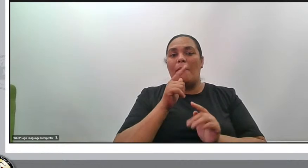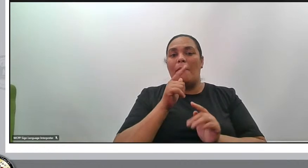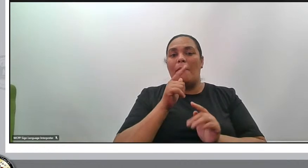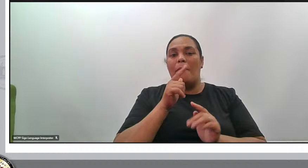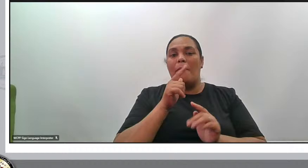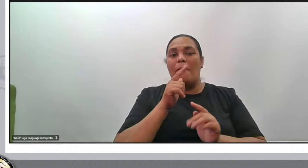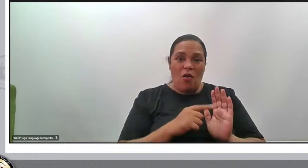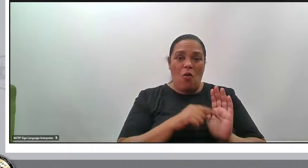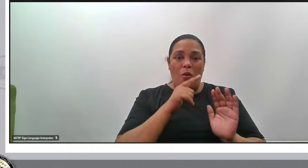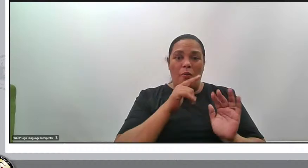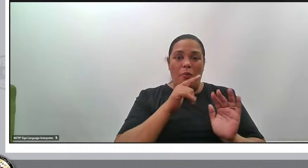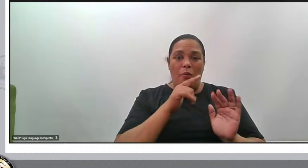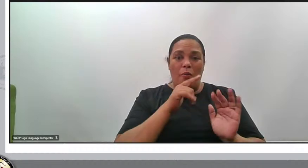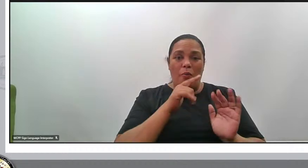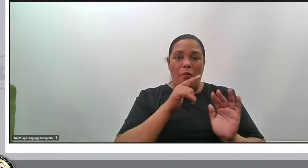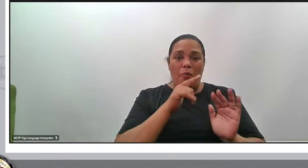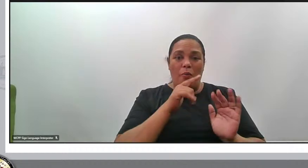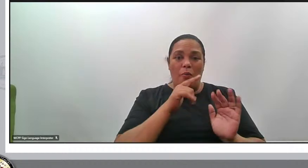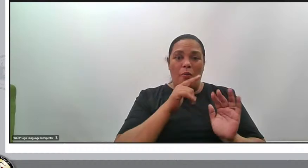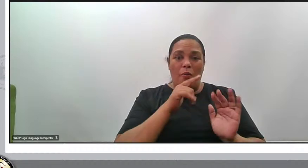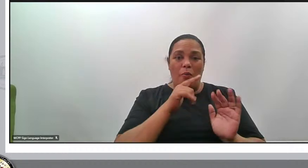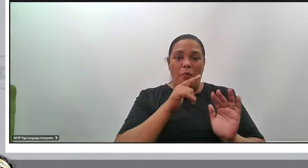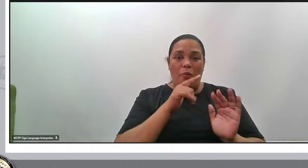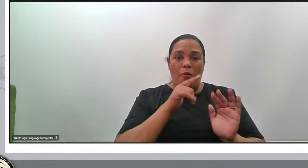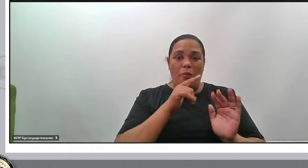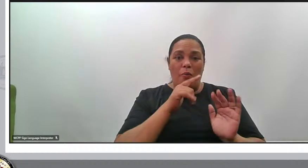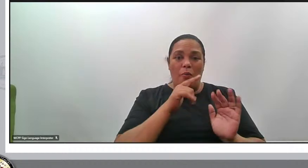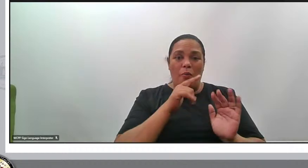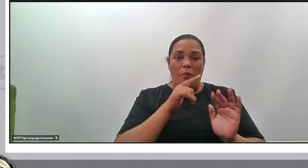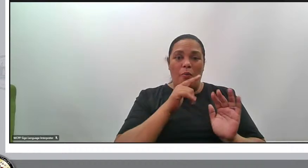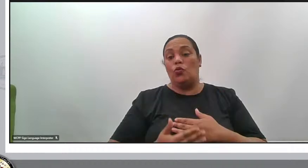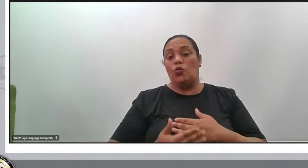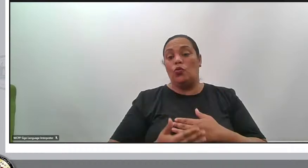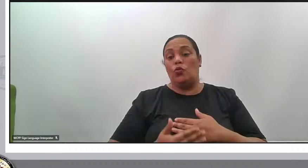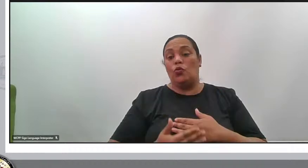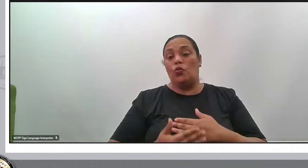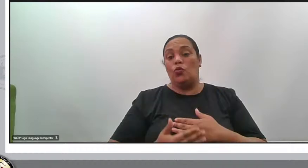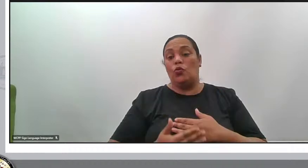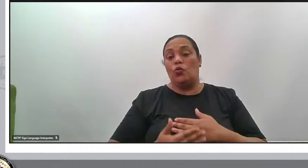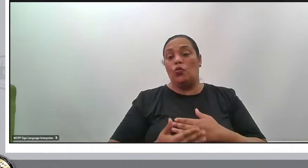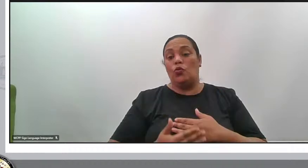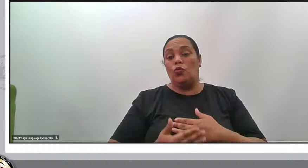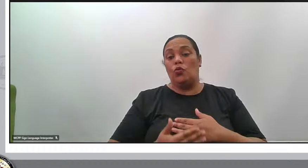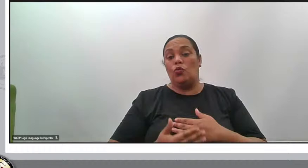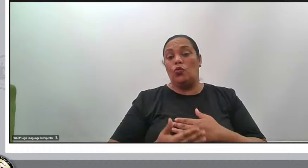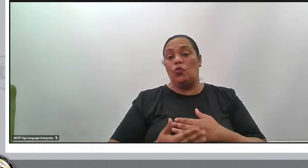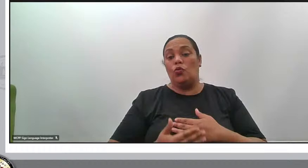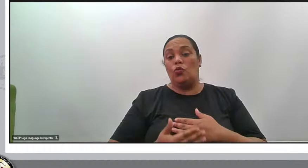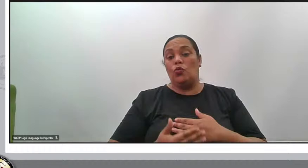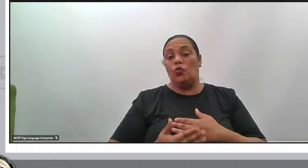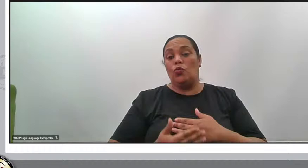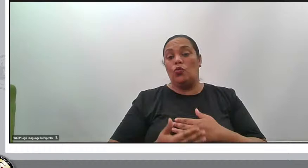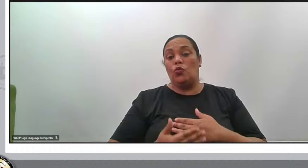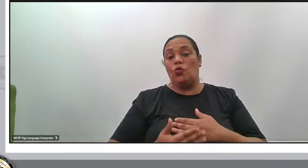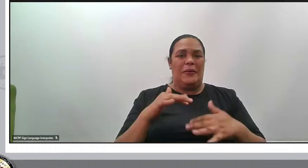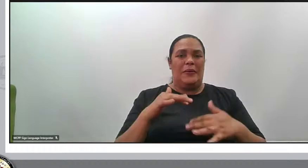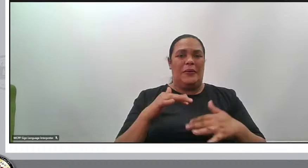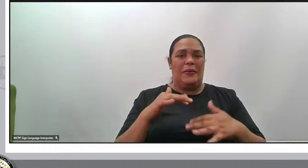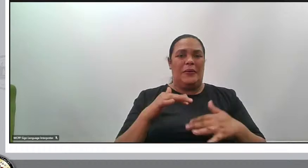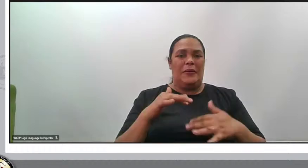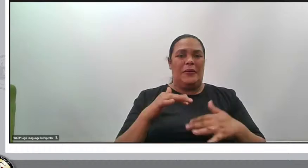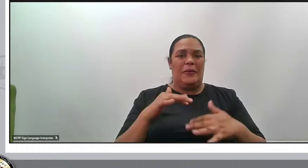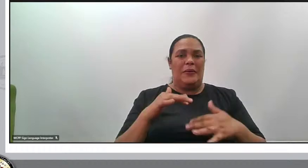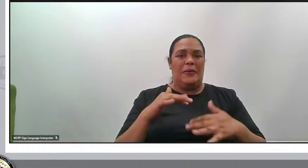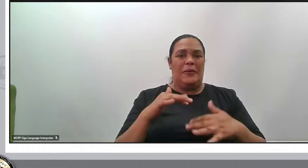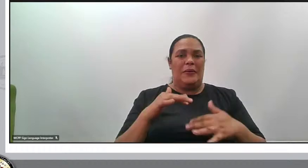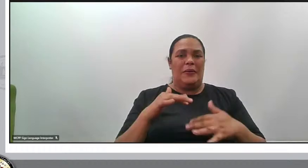public participation that the standing committees wish to conduct over the year, and also to try and understand why there's been such a significant reduction in those